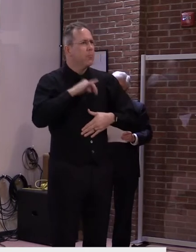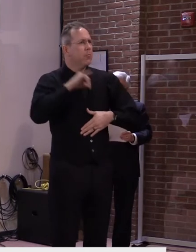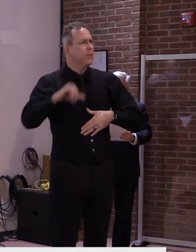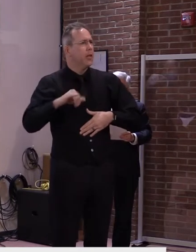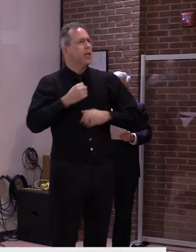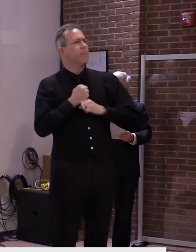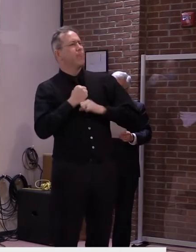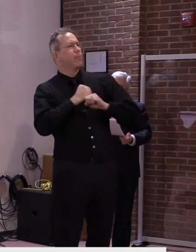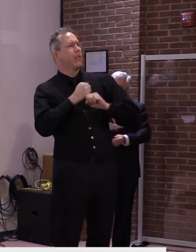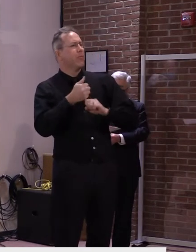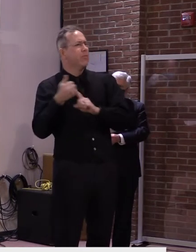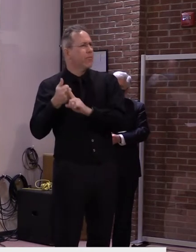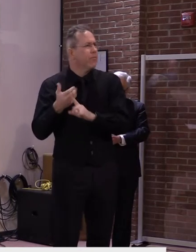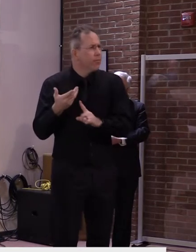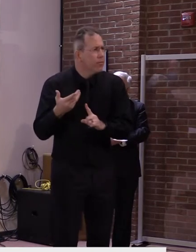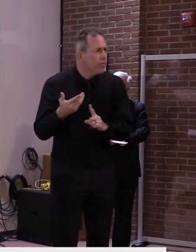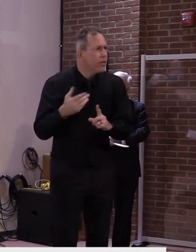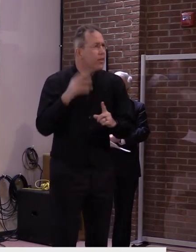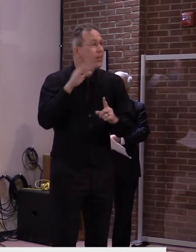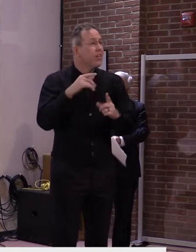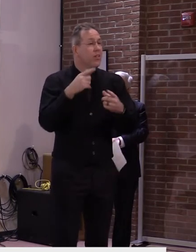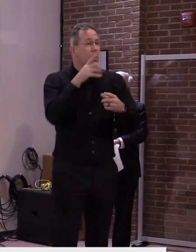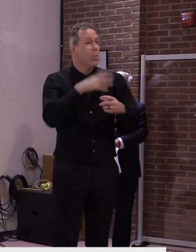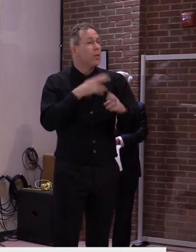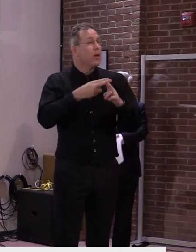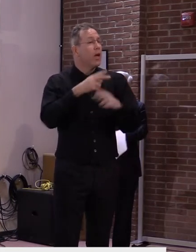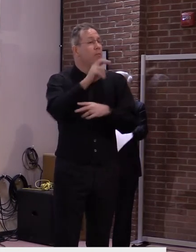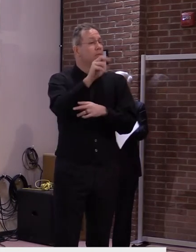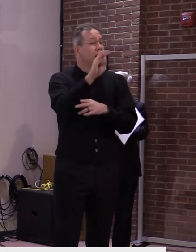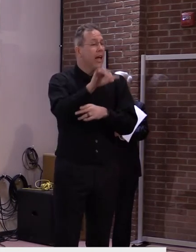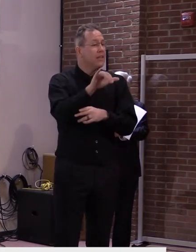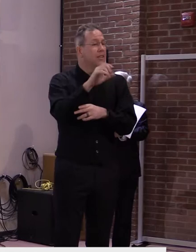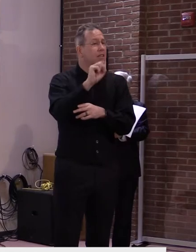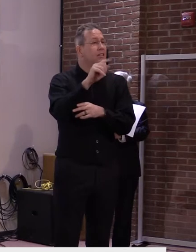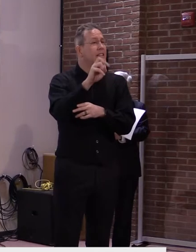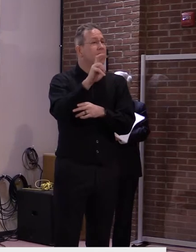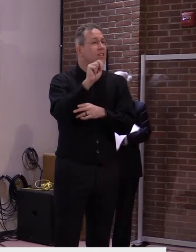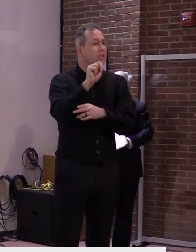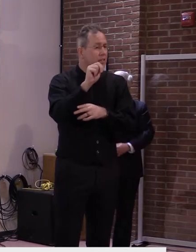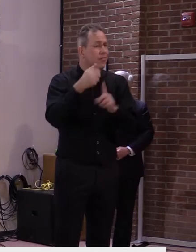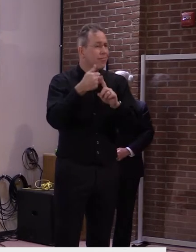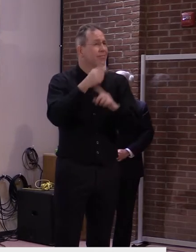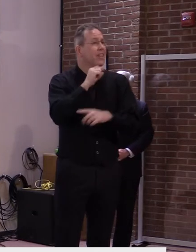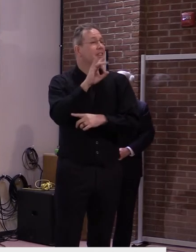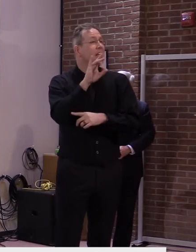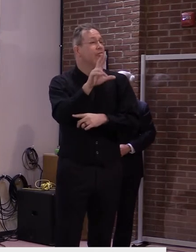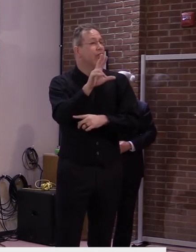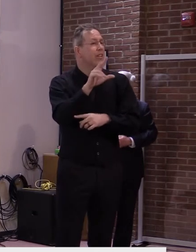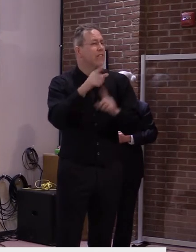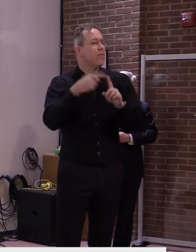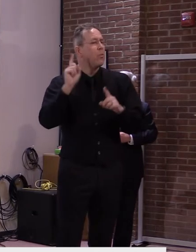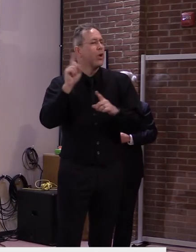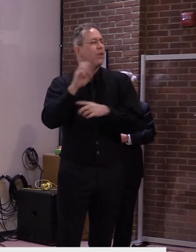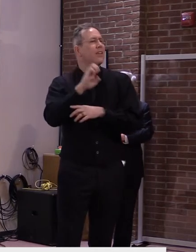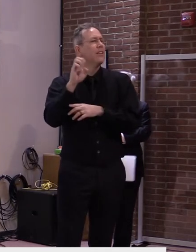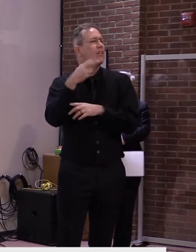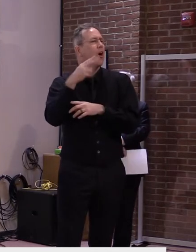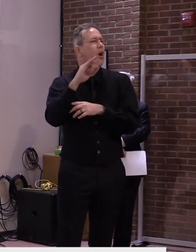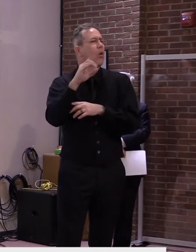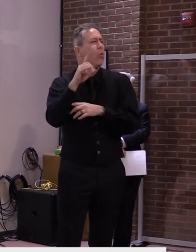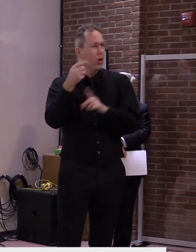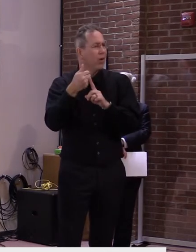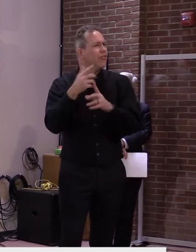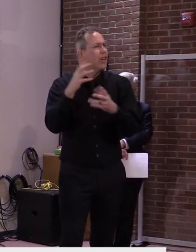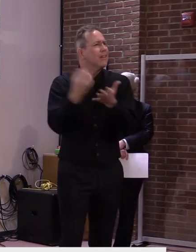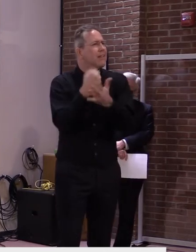Digger this week. Nancy was able to get her first dose on Wednesday, the day our clinics opened to those 75